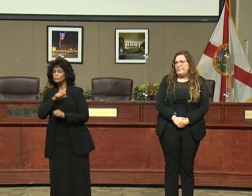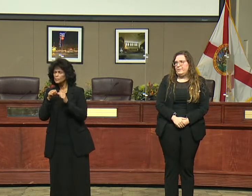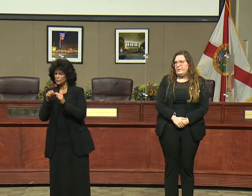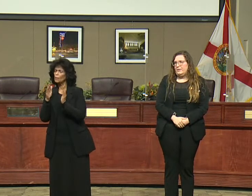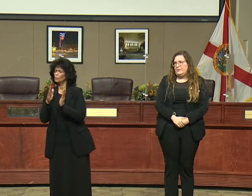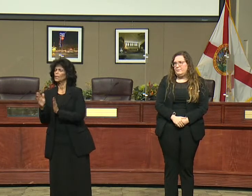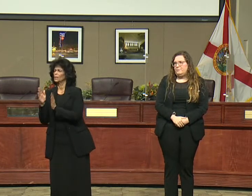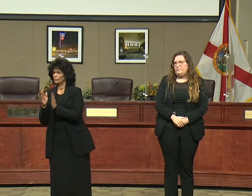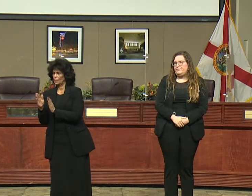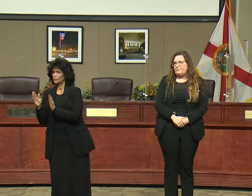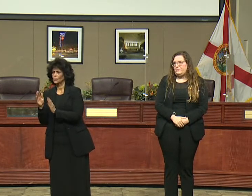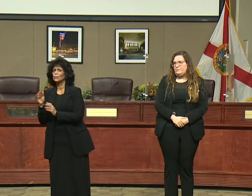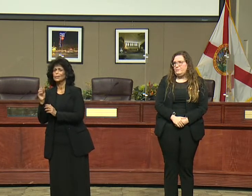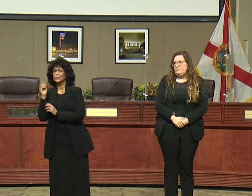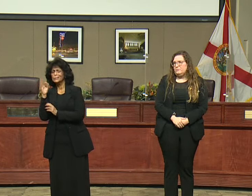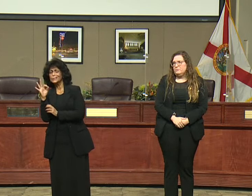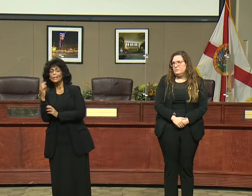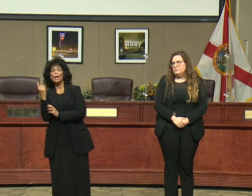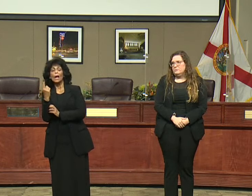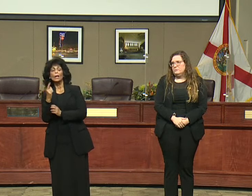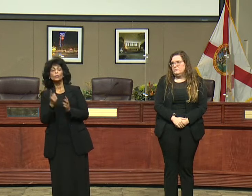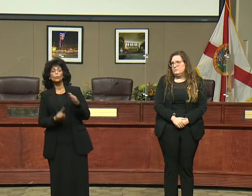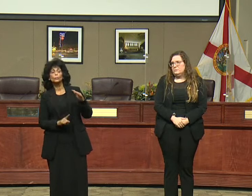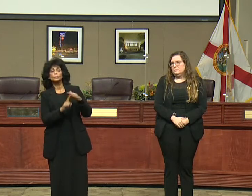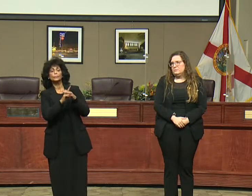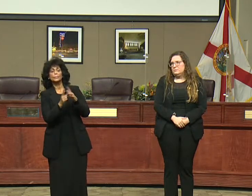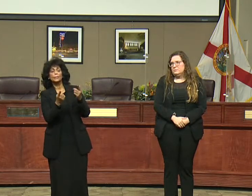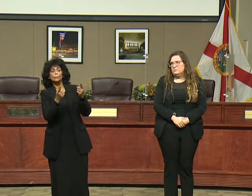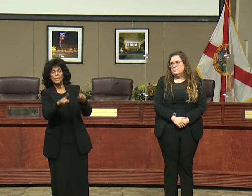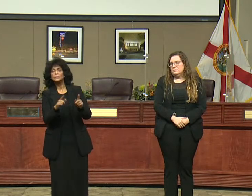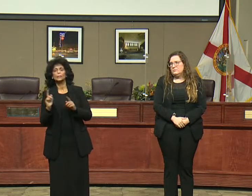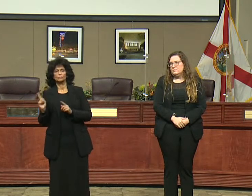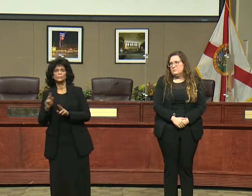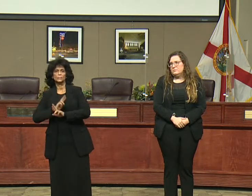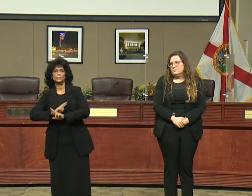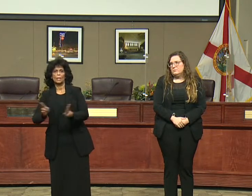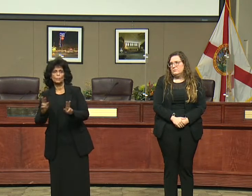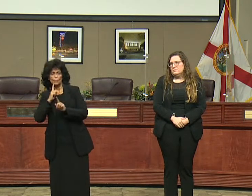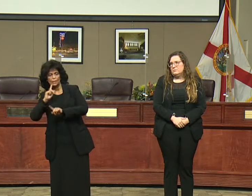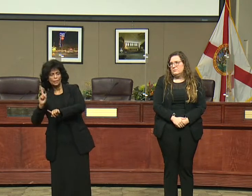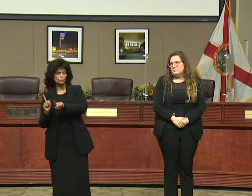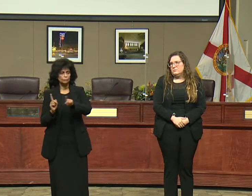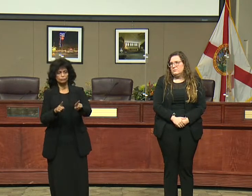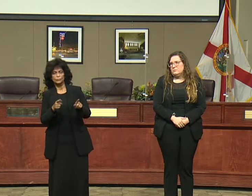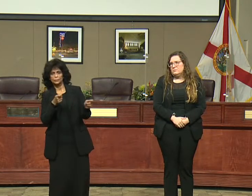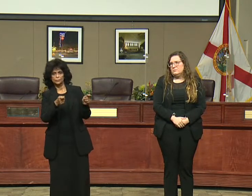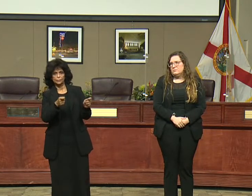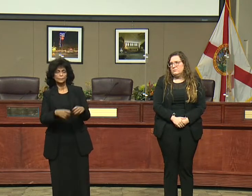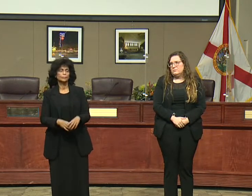constantemente y tendrán una respuesta en caso de suceder un evento, suscitarse un evento.